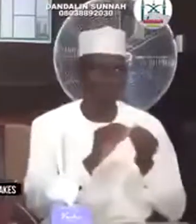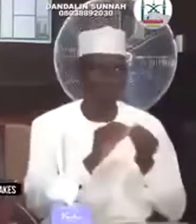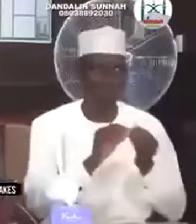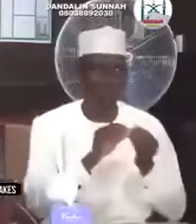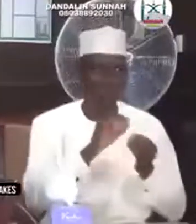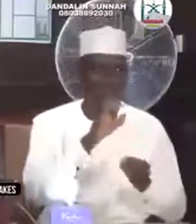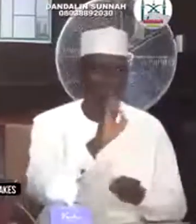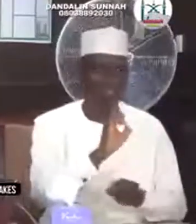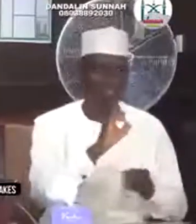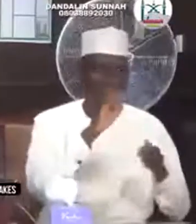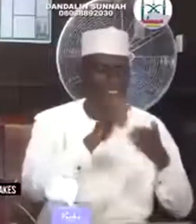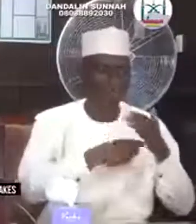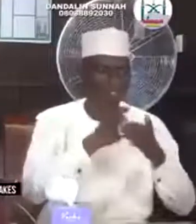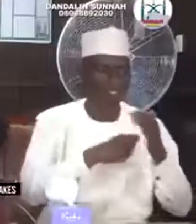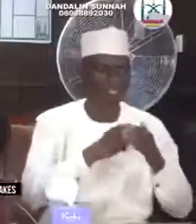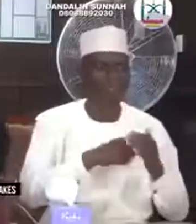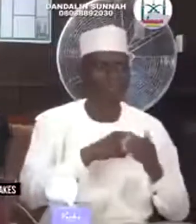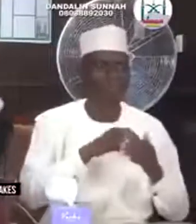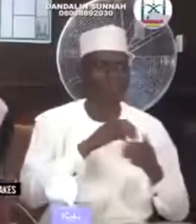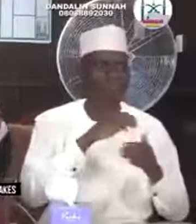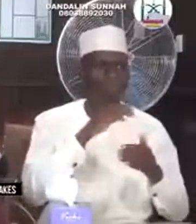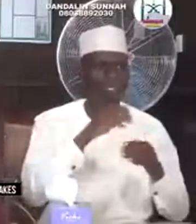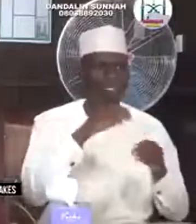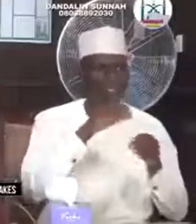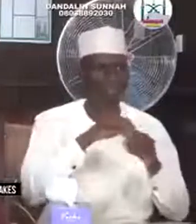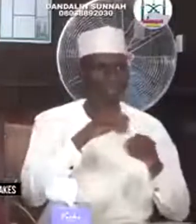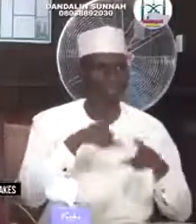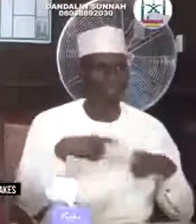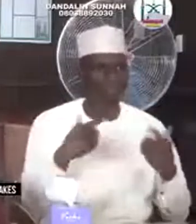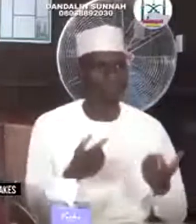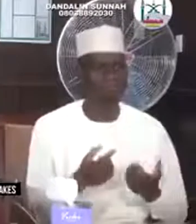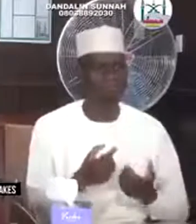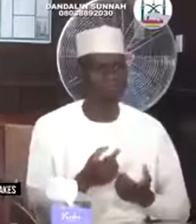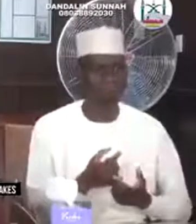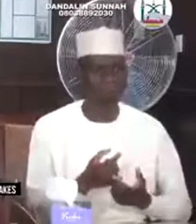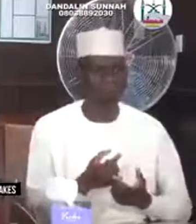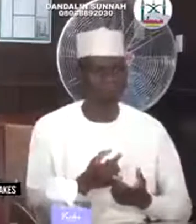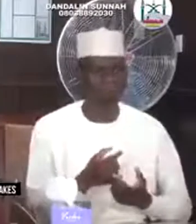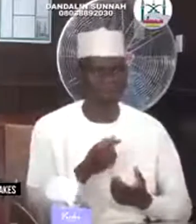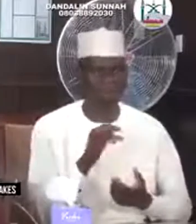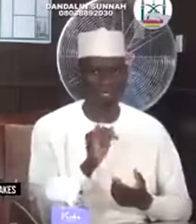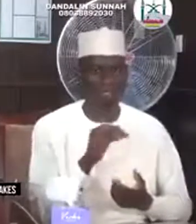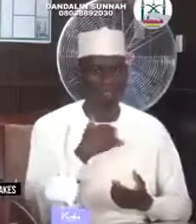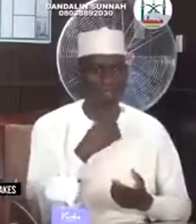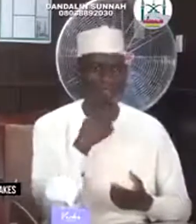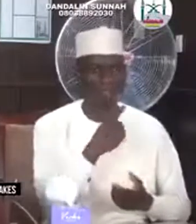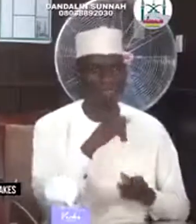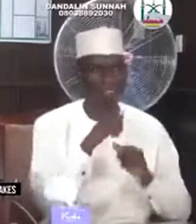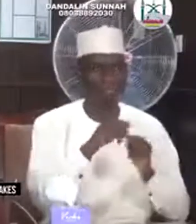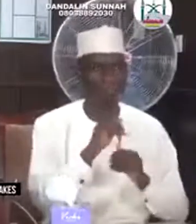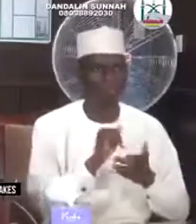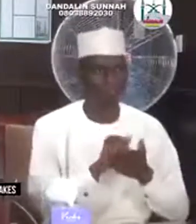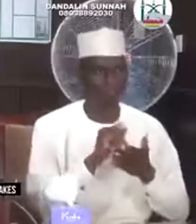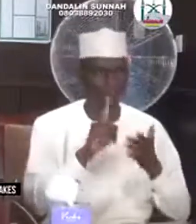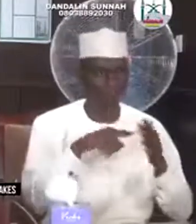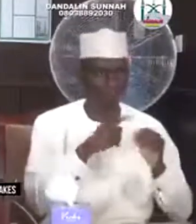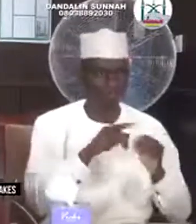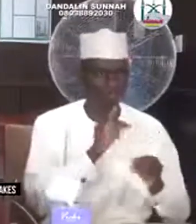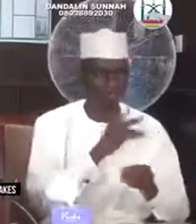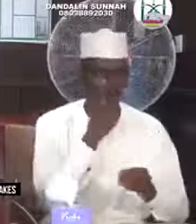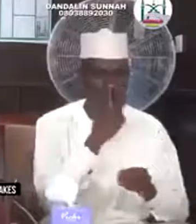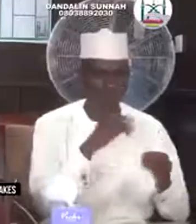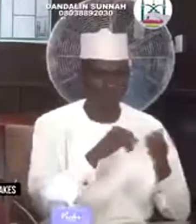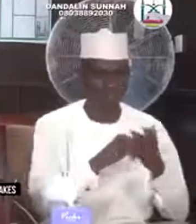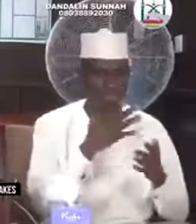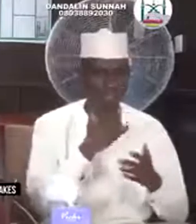There is nothing I have not said. He should be impeached. He should resign. He is divisive. He is all I've said about that when I saw it, and